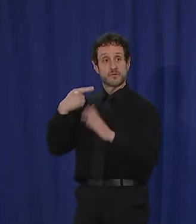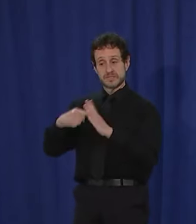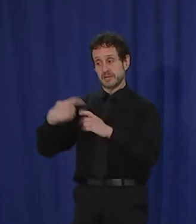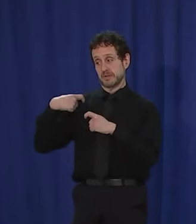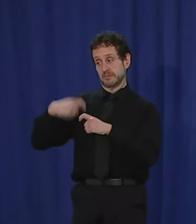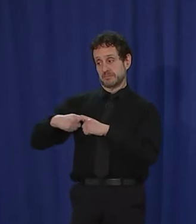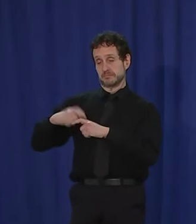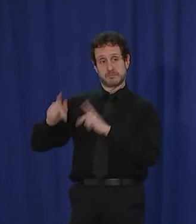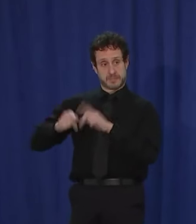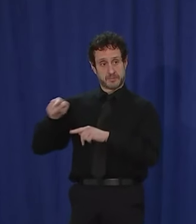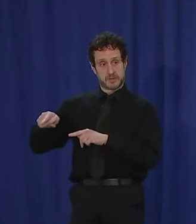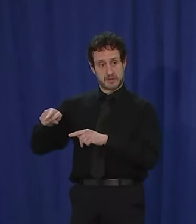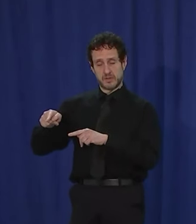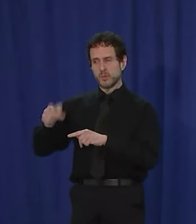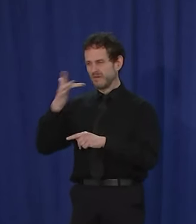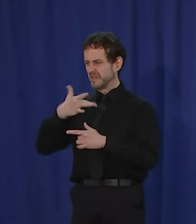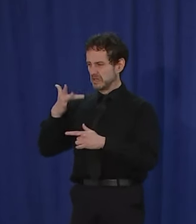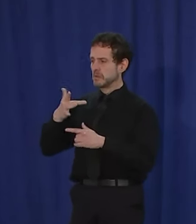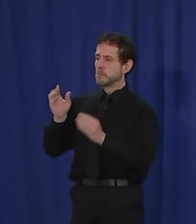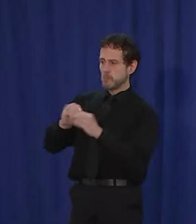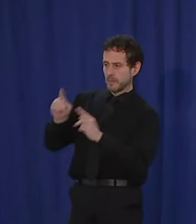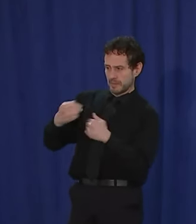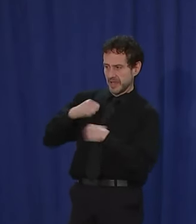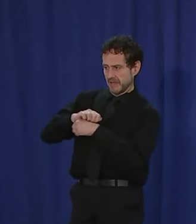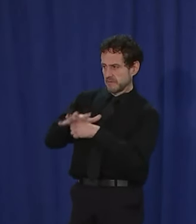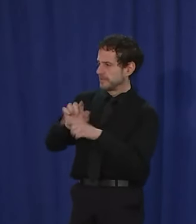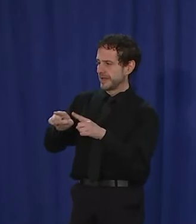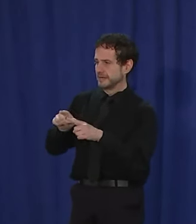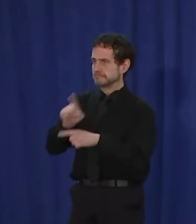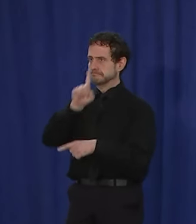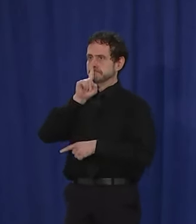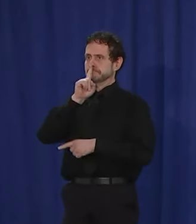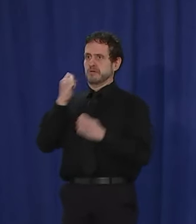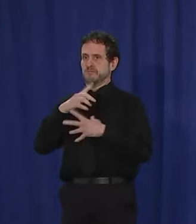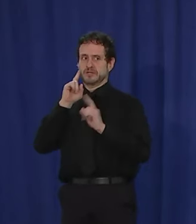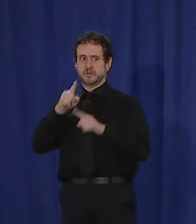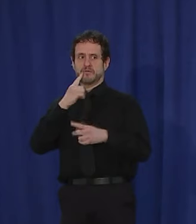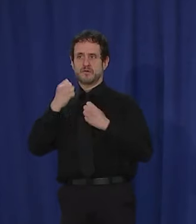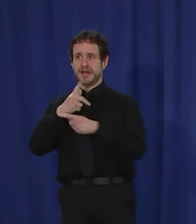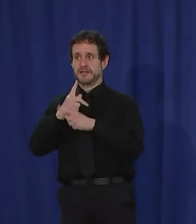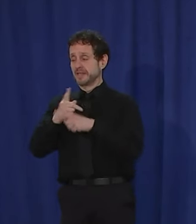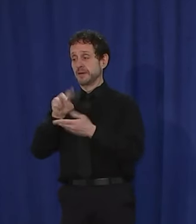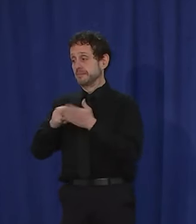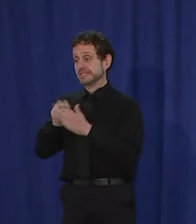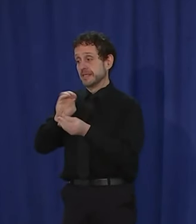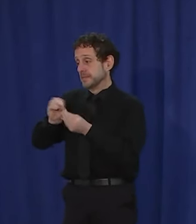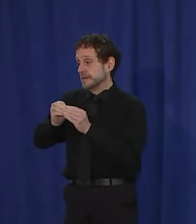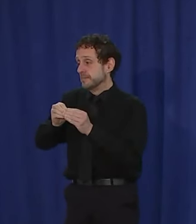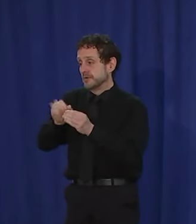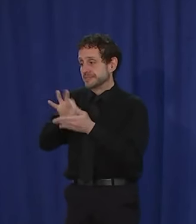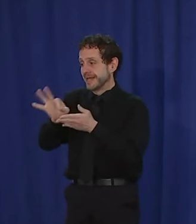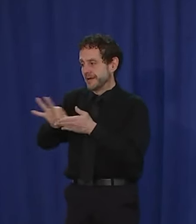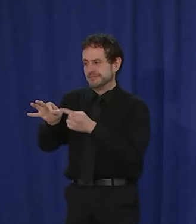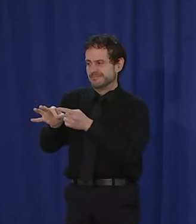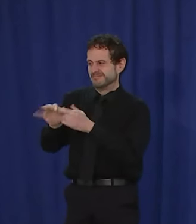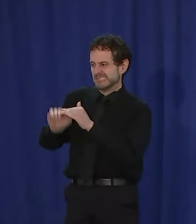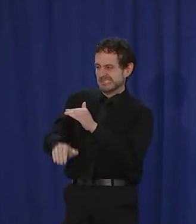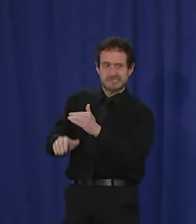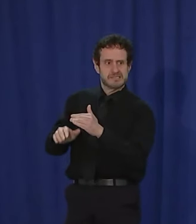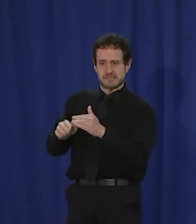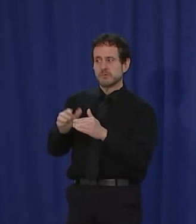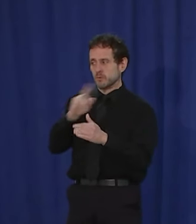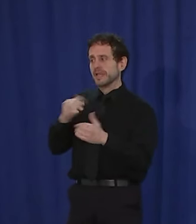in particular. And so we're calling upon all those providers, the community clinics, the doctors and nurses and